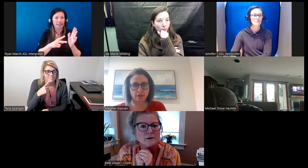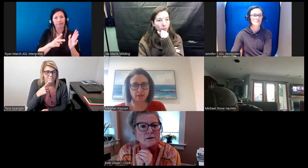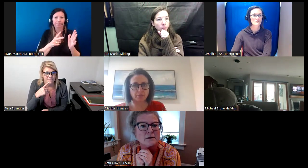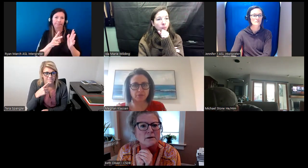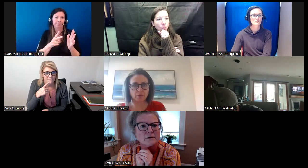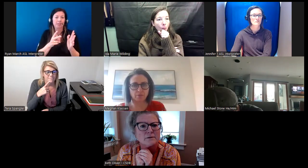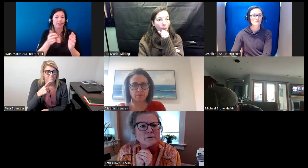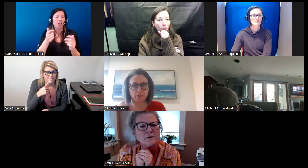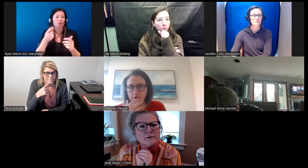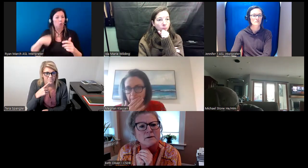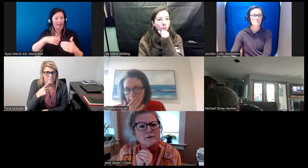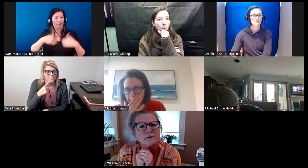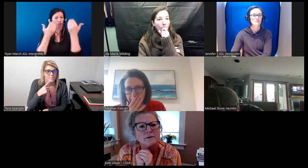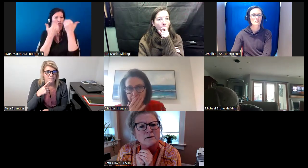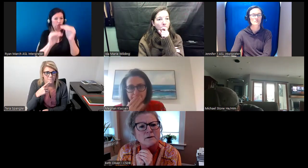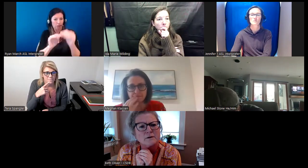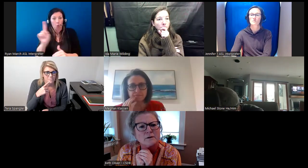that money comes from?